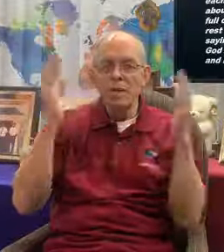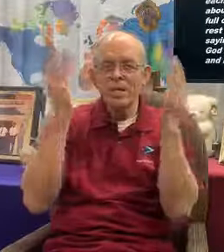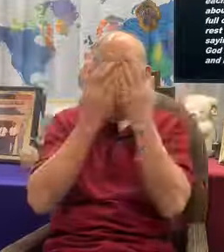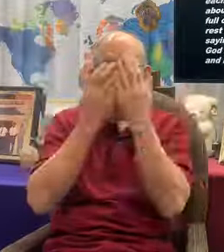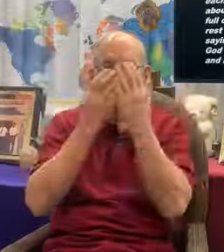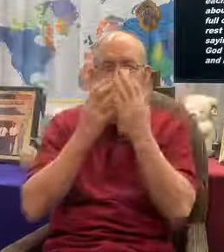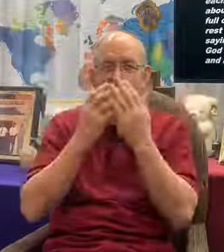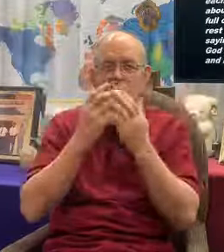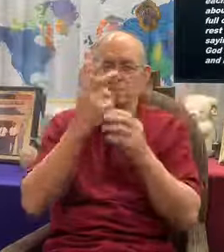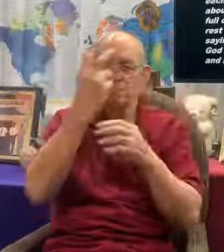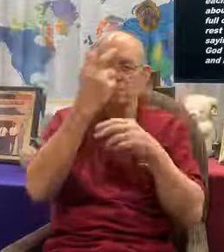wings.